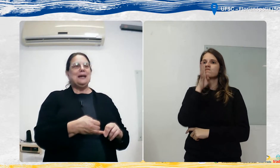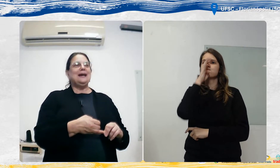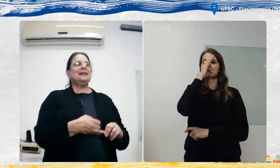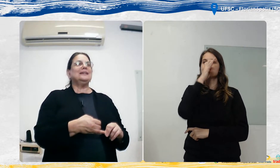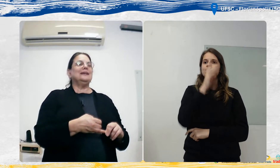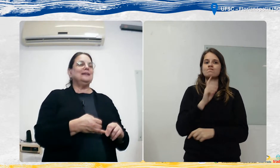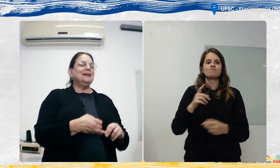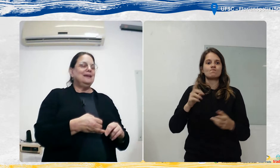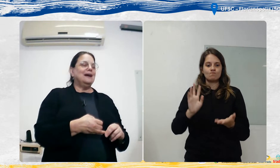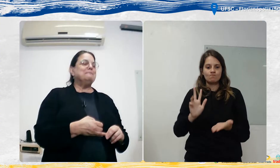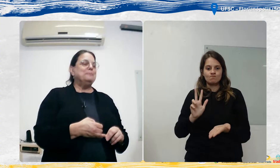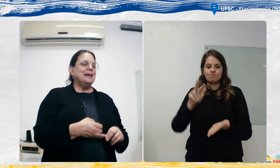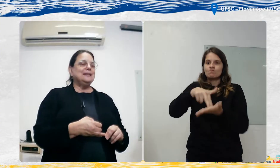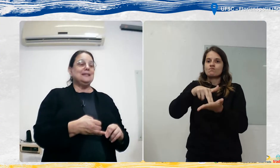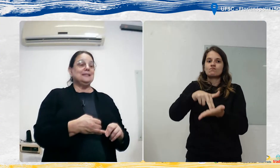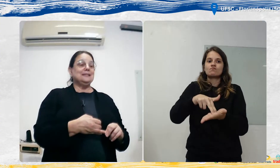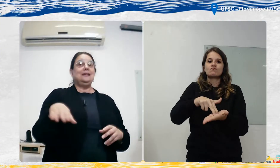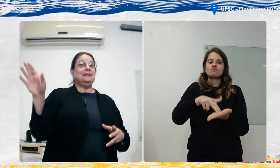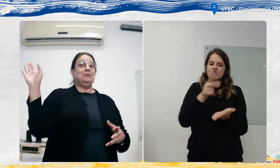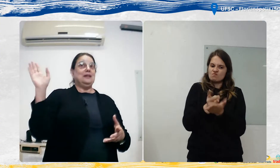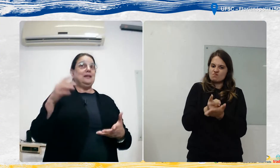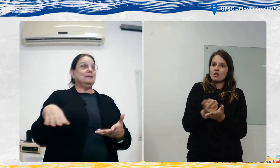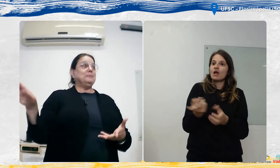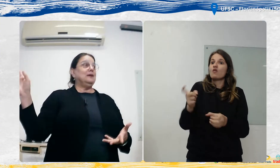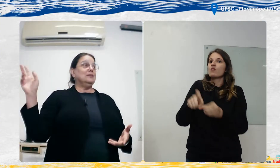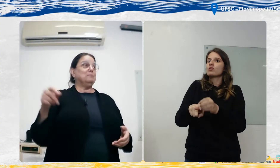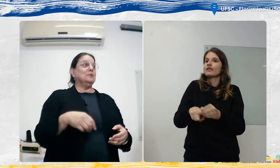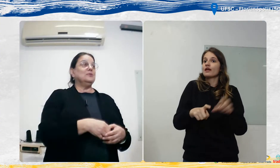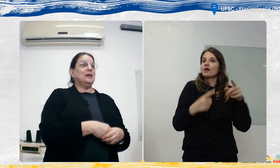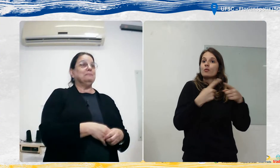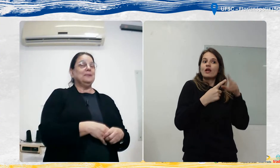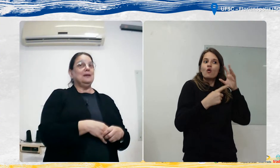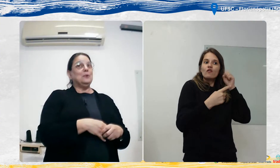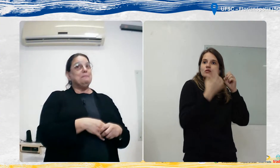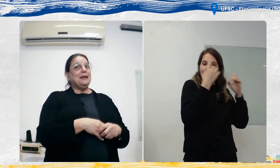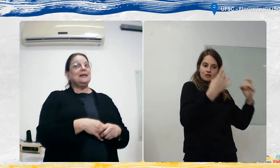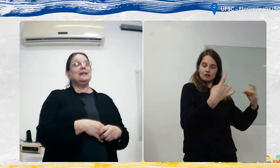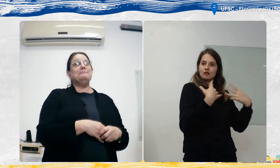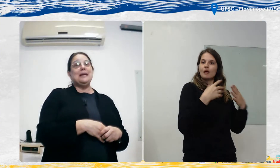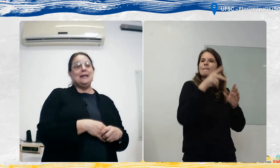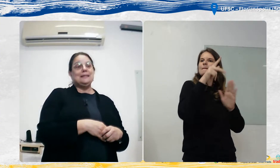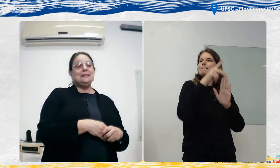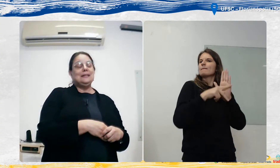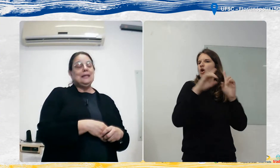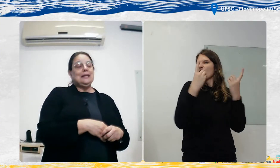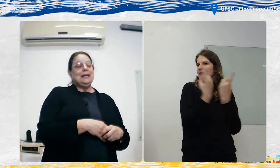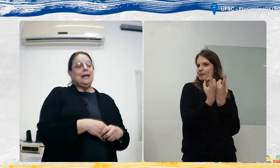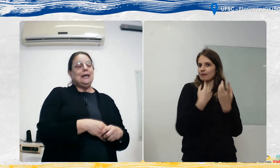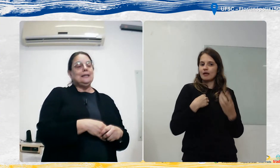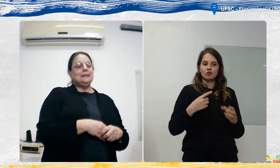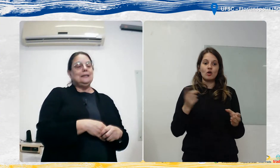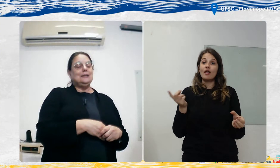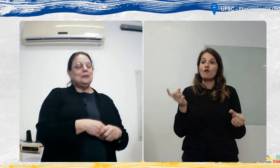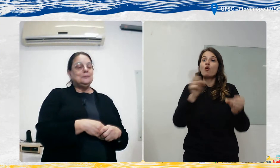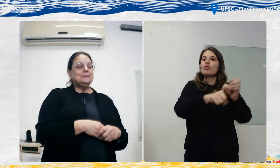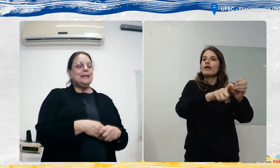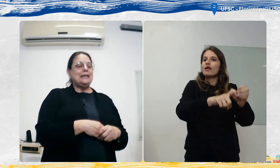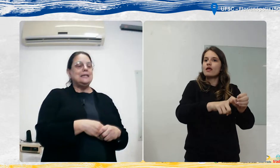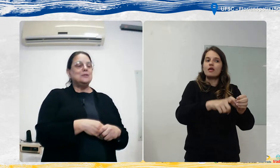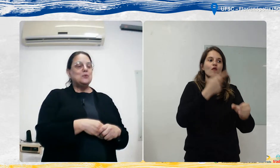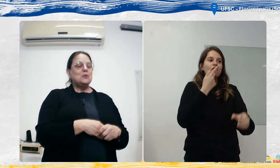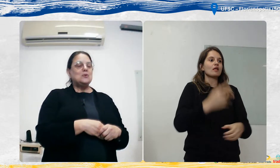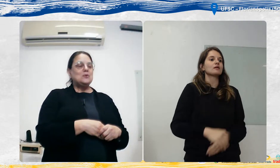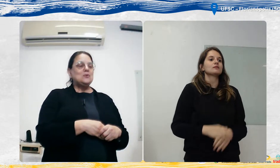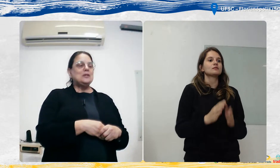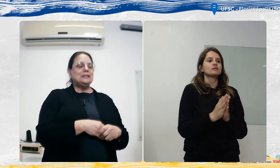went back and I begged, because they kicked me out of the program. I went back and I begged, and I